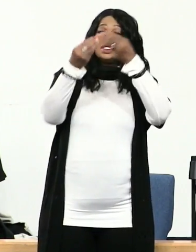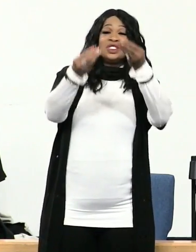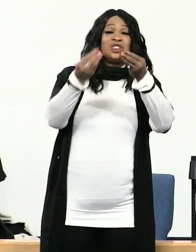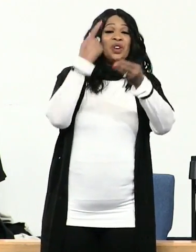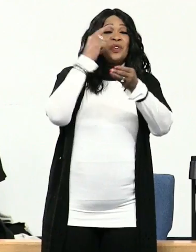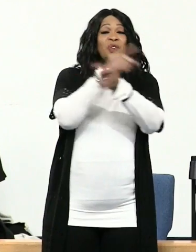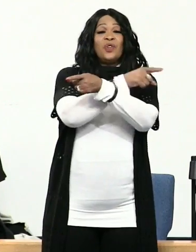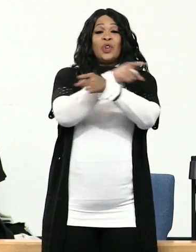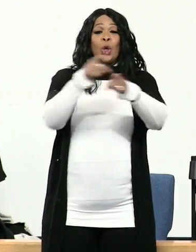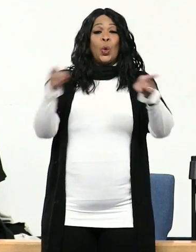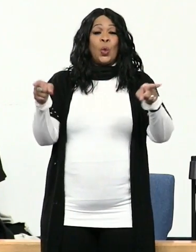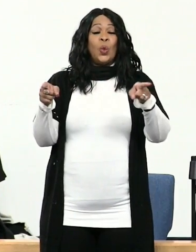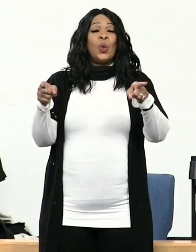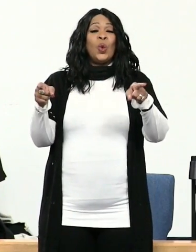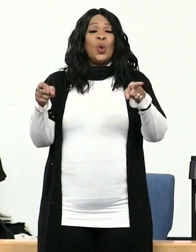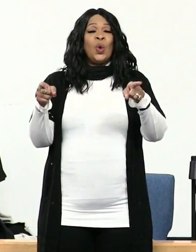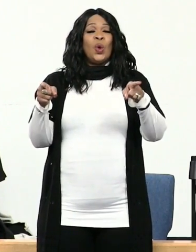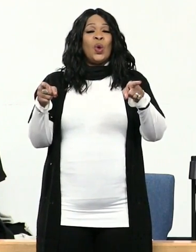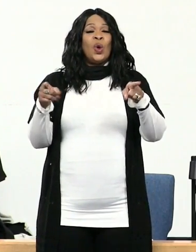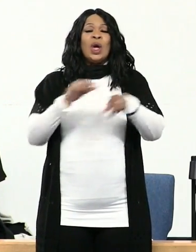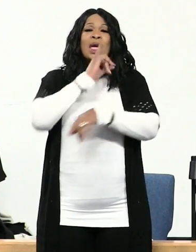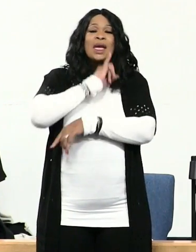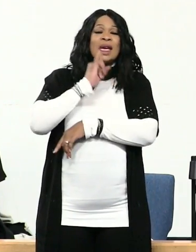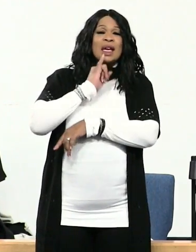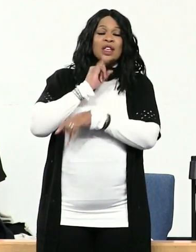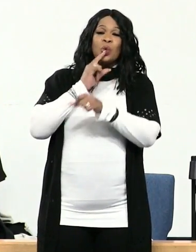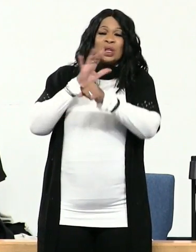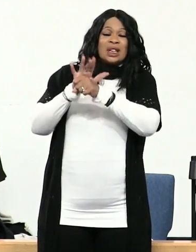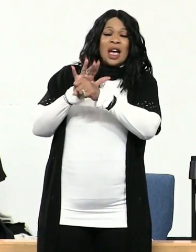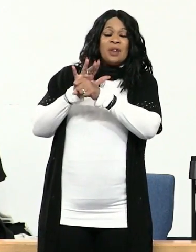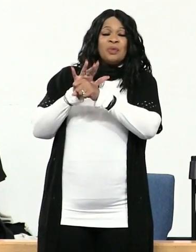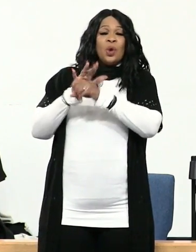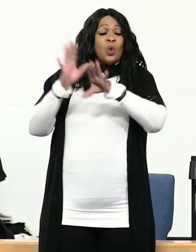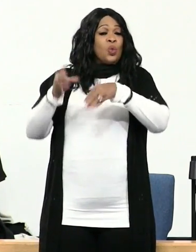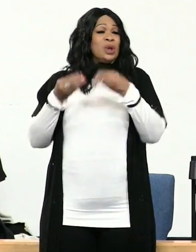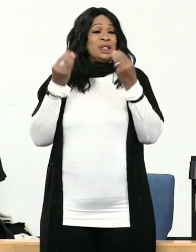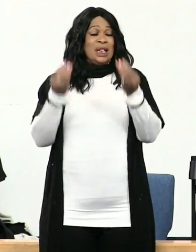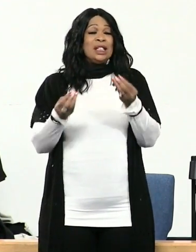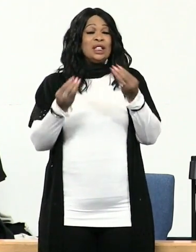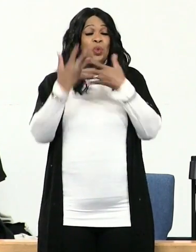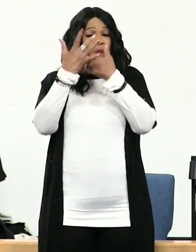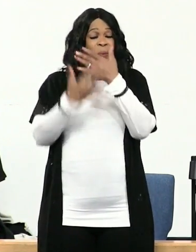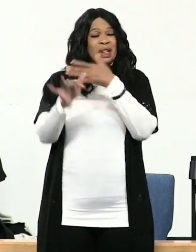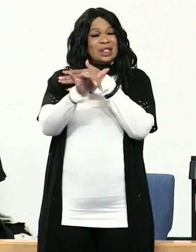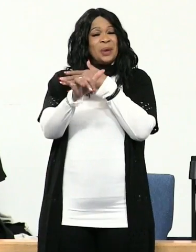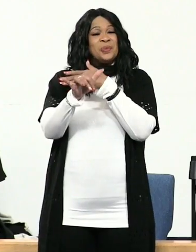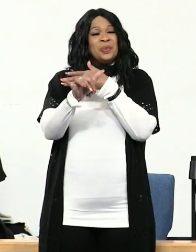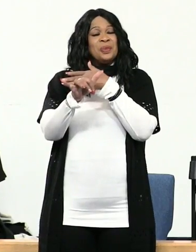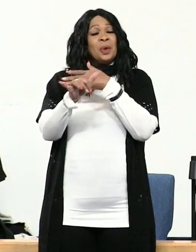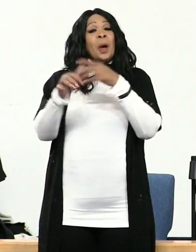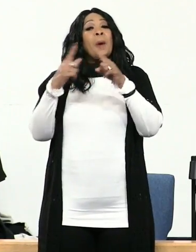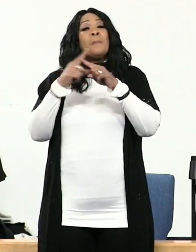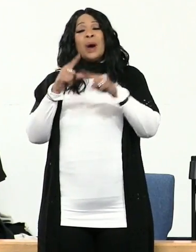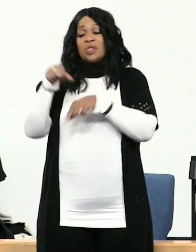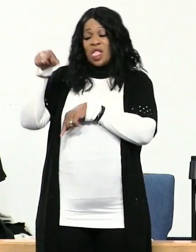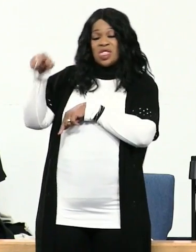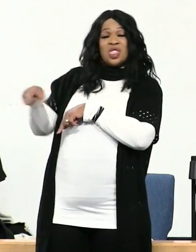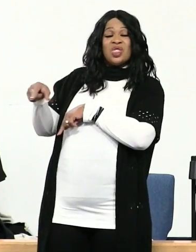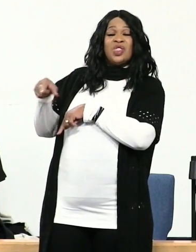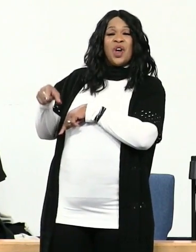you. Israel's covenant was instituted with blood as well. But their covenant